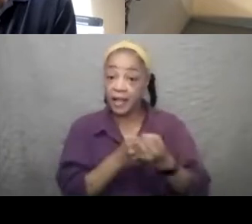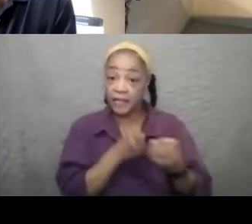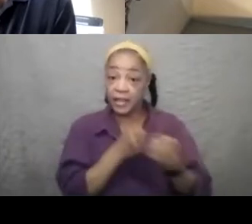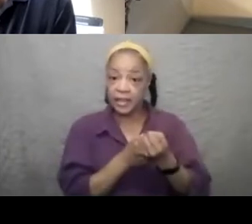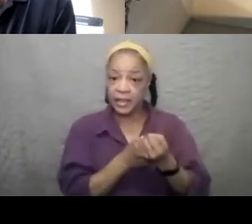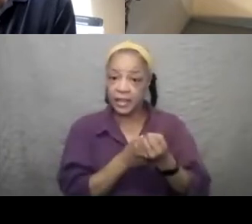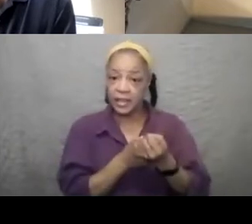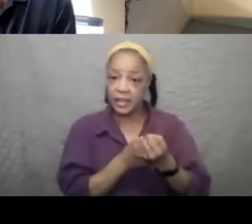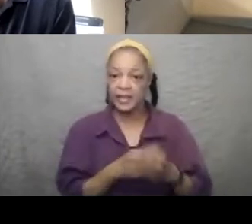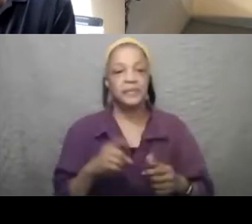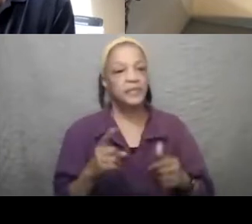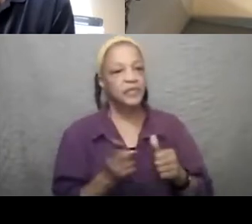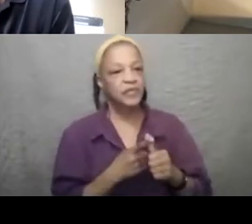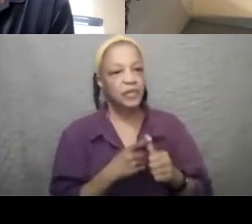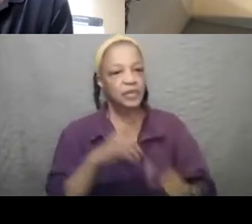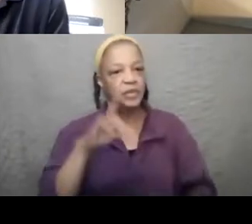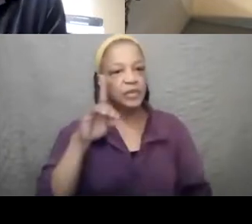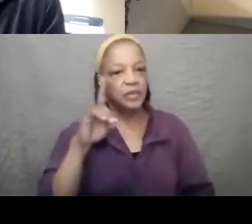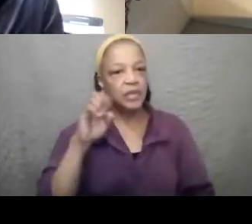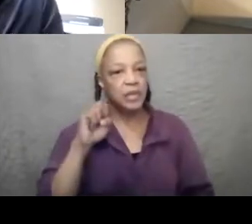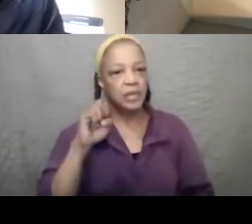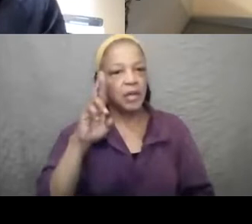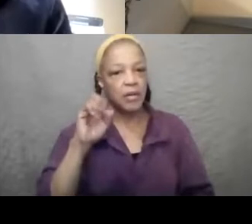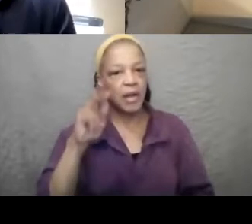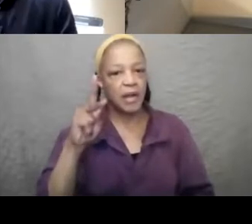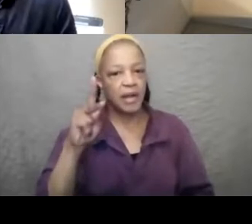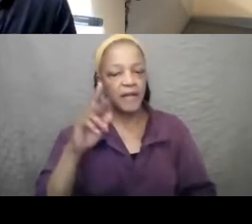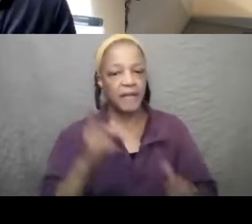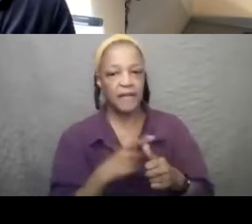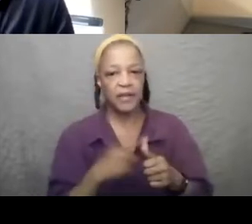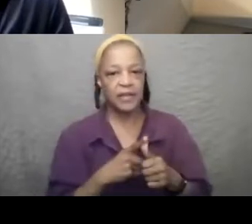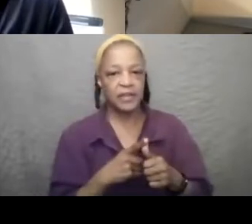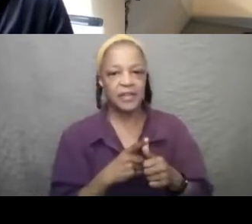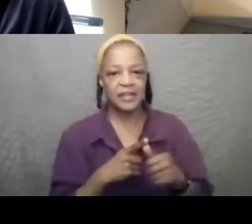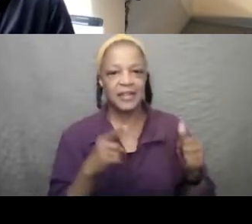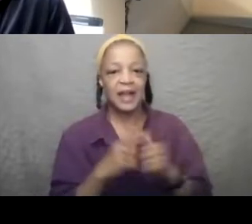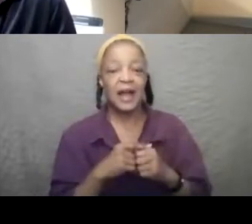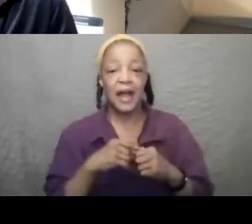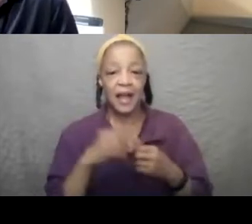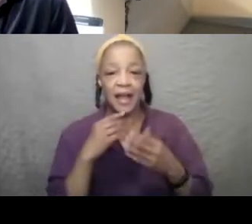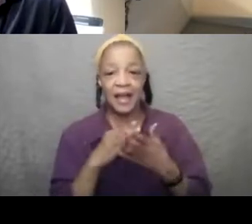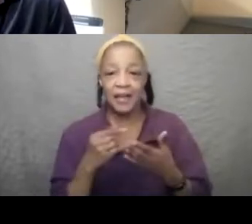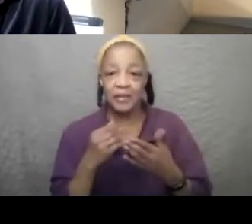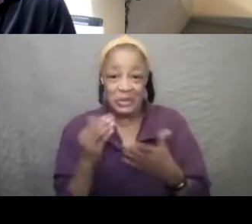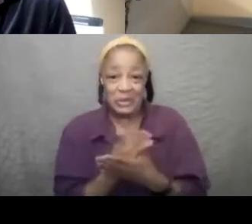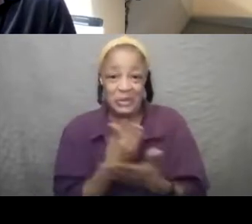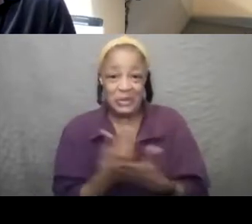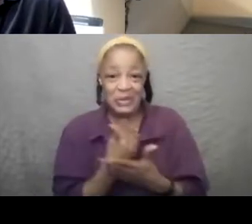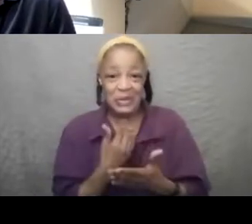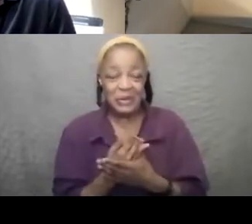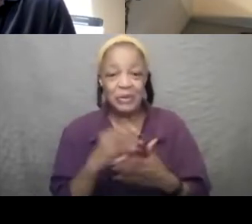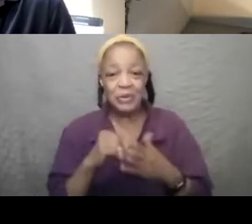First, I would like to say that I came new to Paulo Freire's work, and so I hope to do justice to that